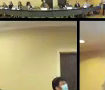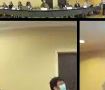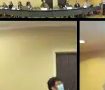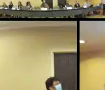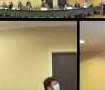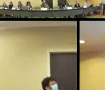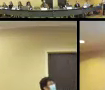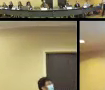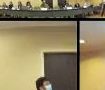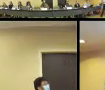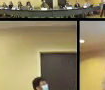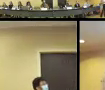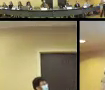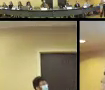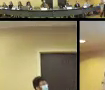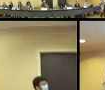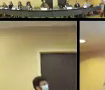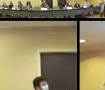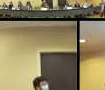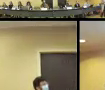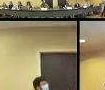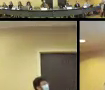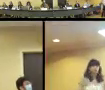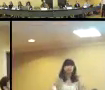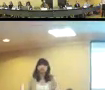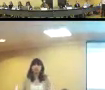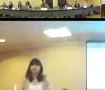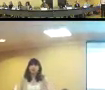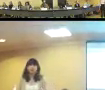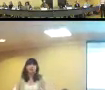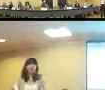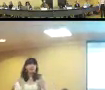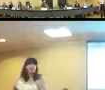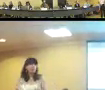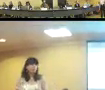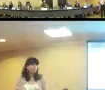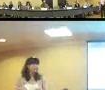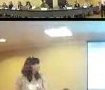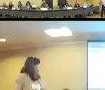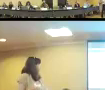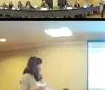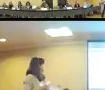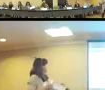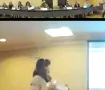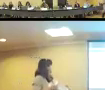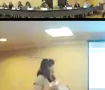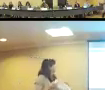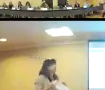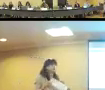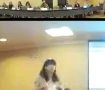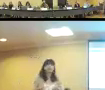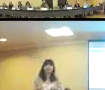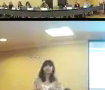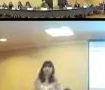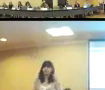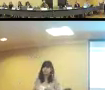Awesome. All right. So today's objective. So we're going to, as always, ground our work in the personal stories and experiences of